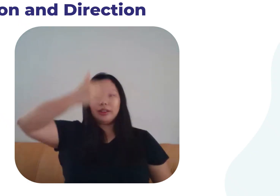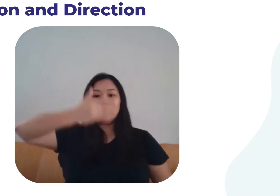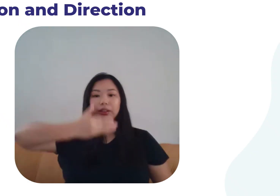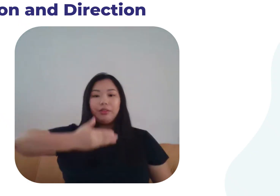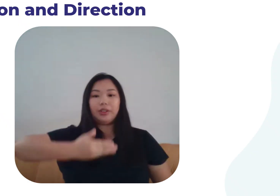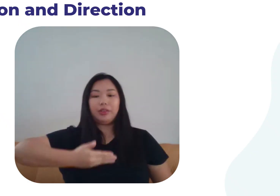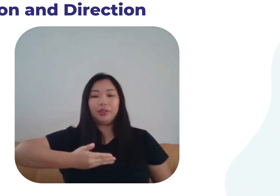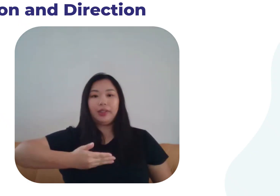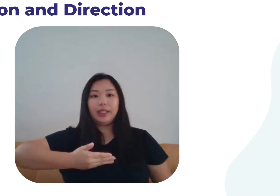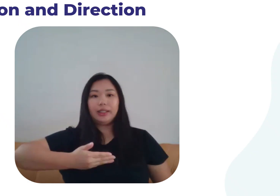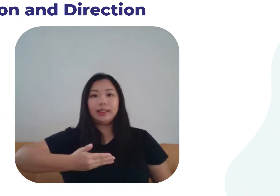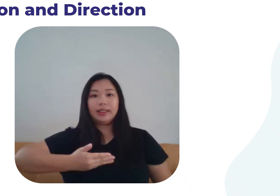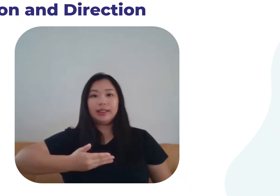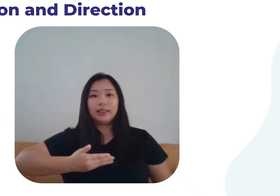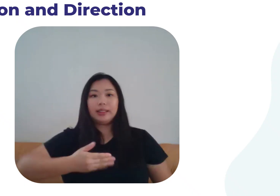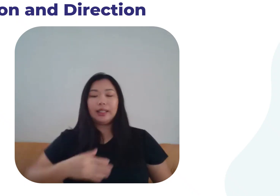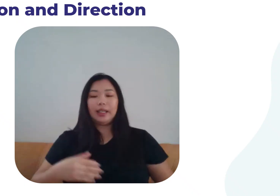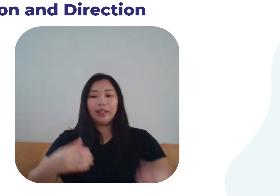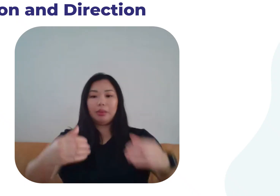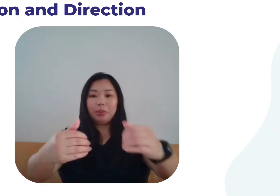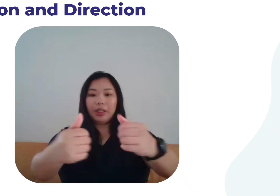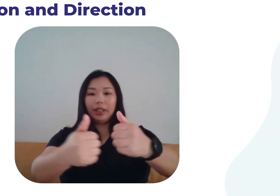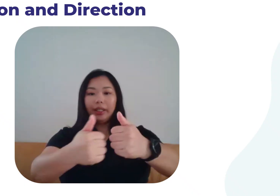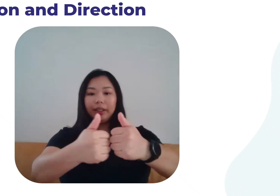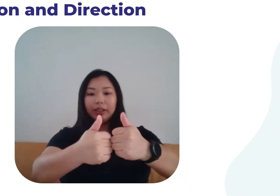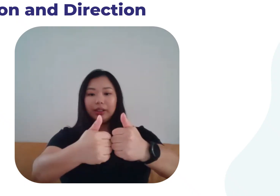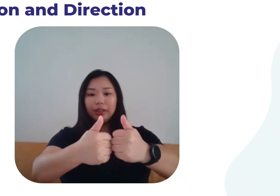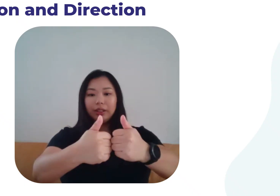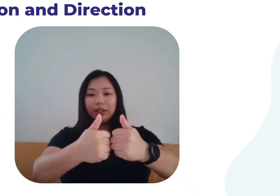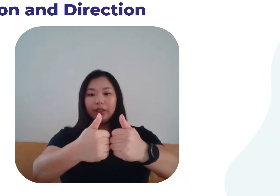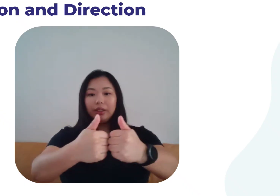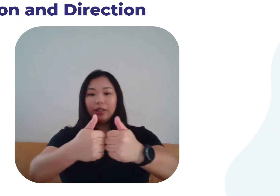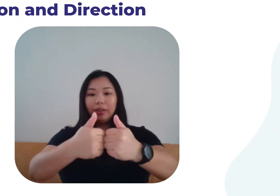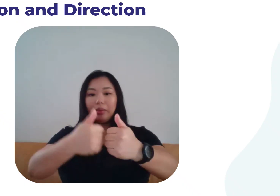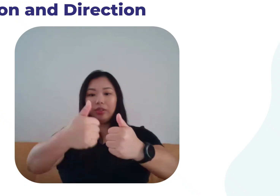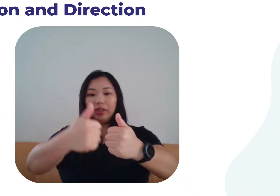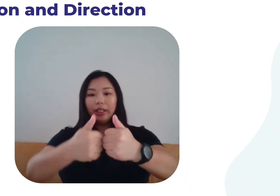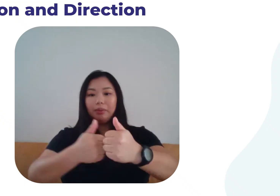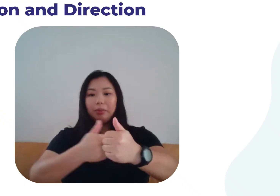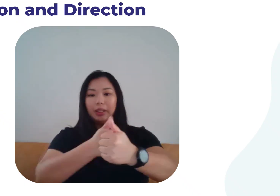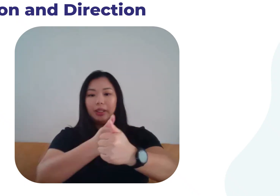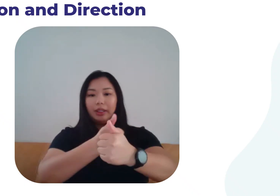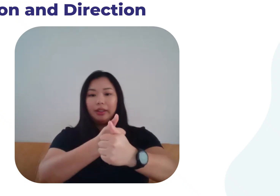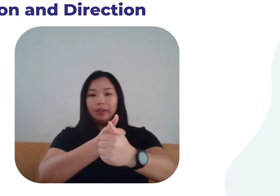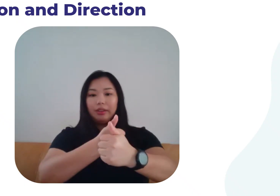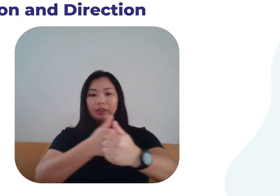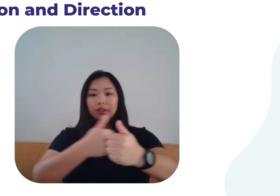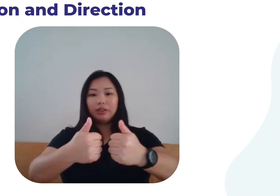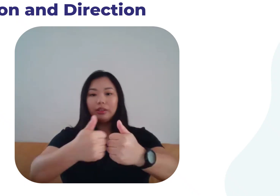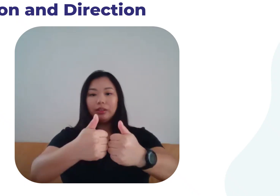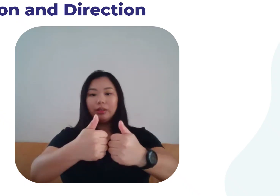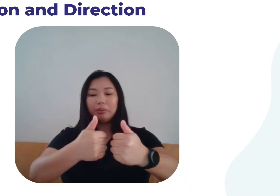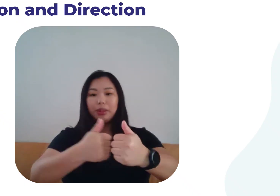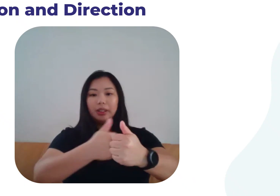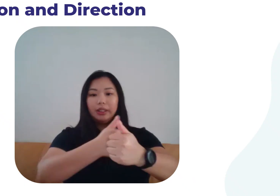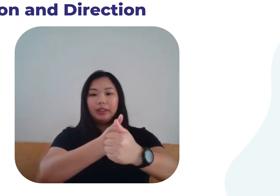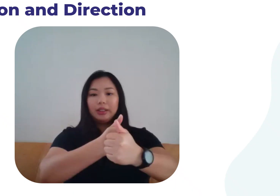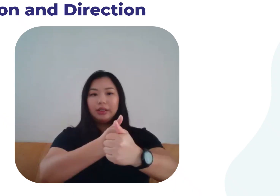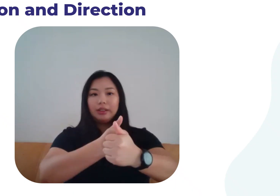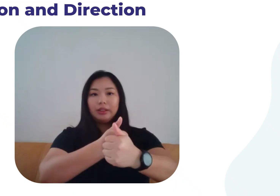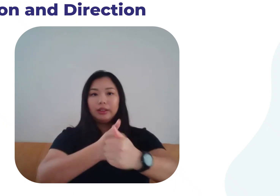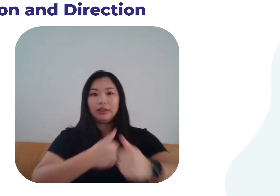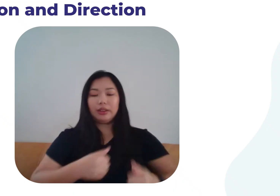front, in front of your face, and then behind, you move one hand behind the other,